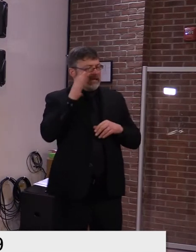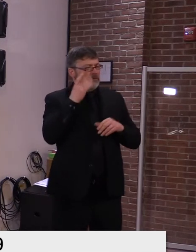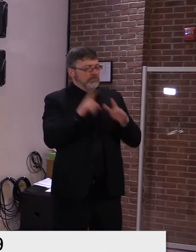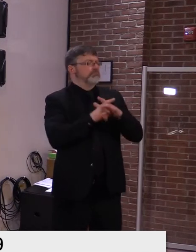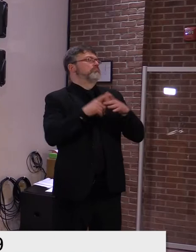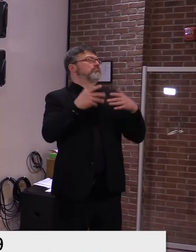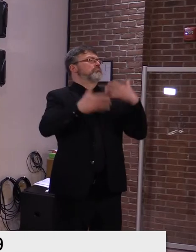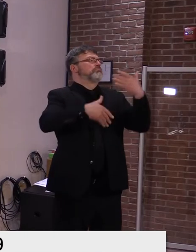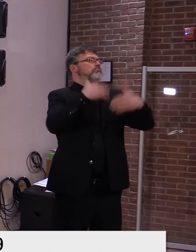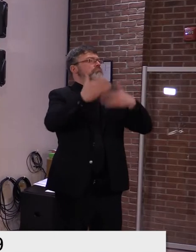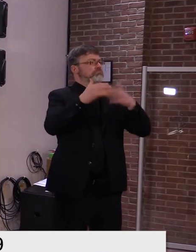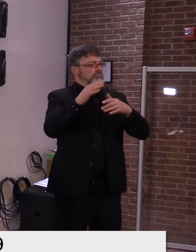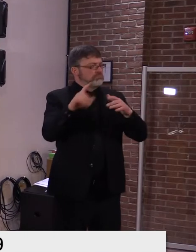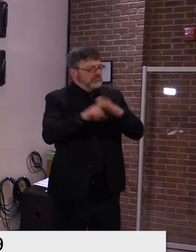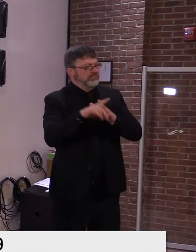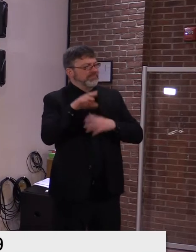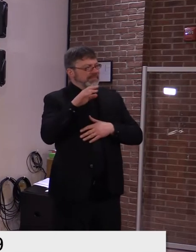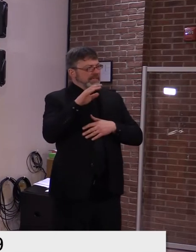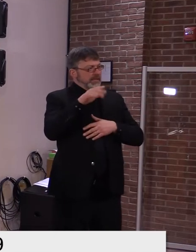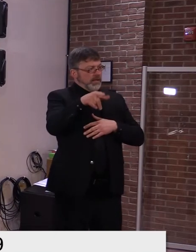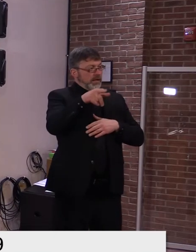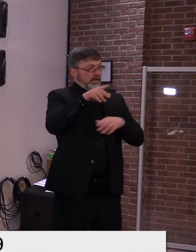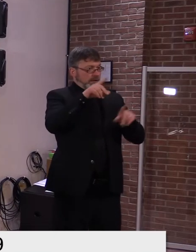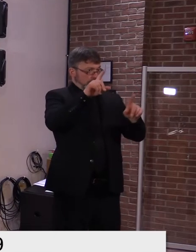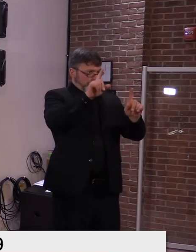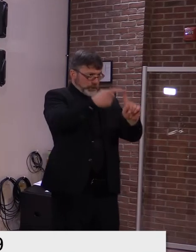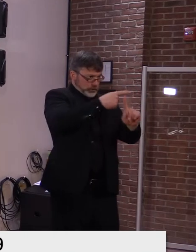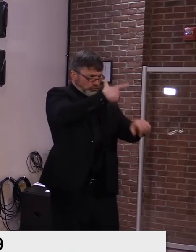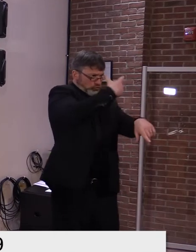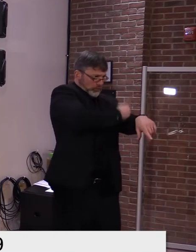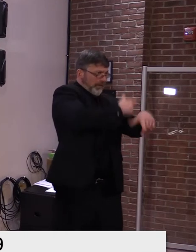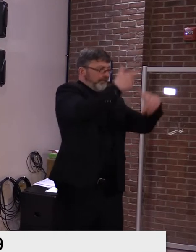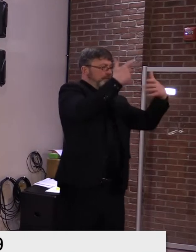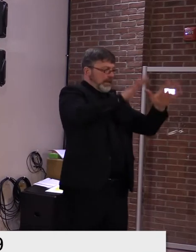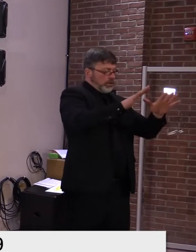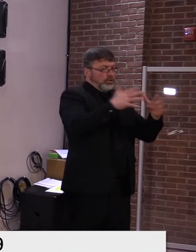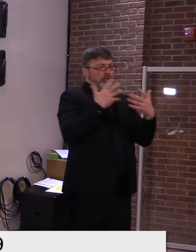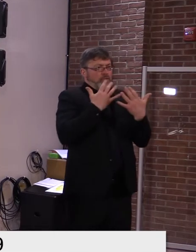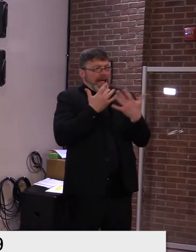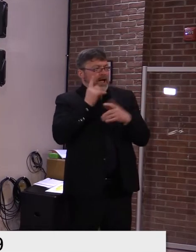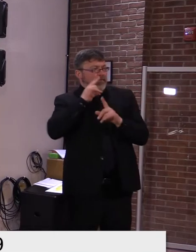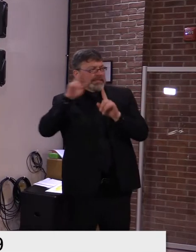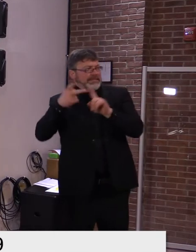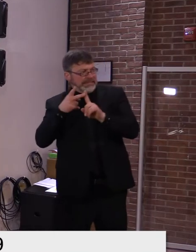about either of these issues, but let me look into that as well.